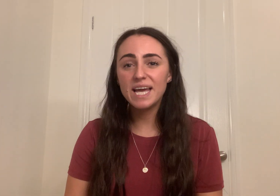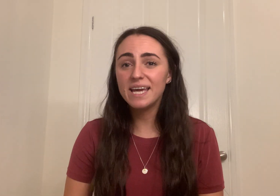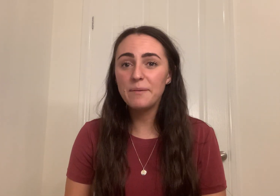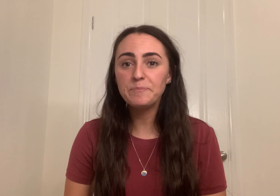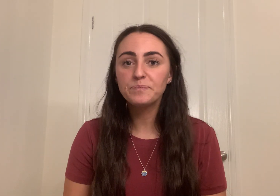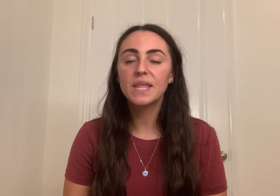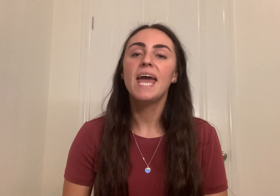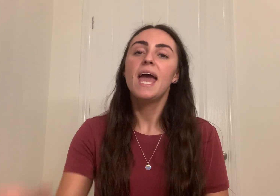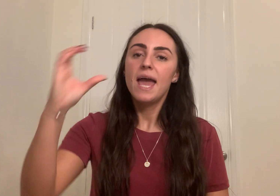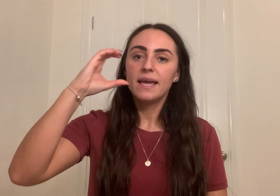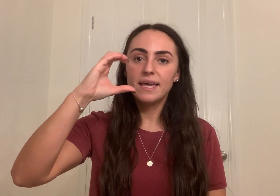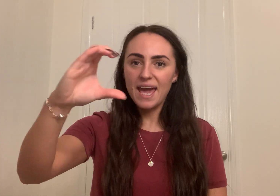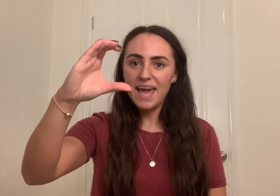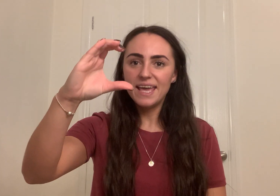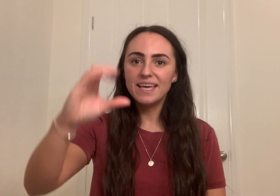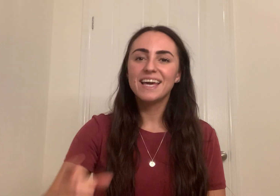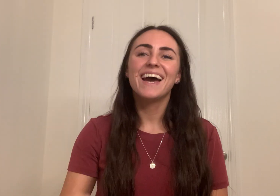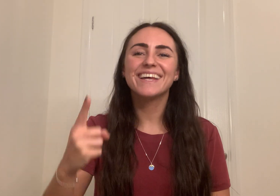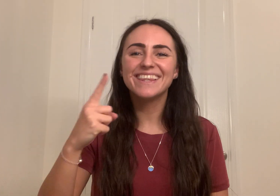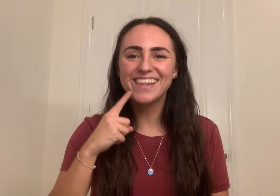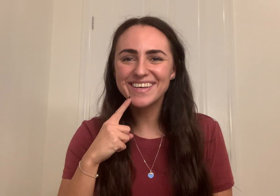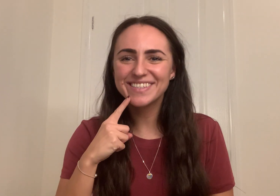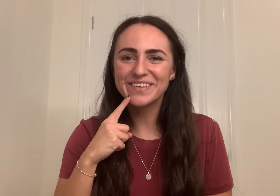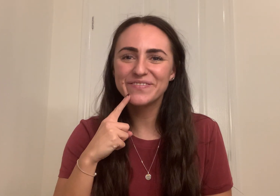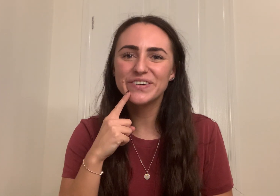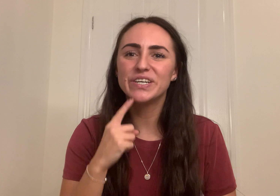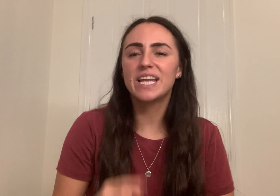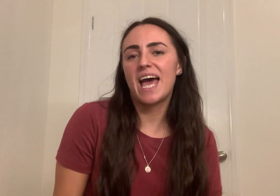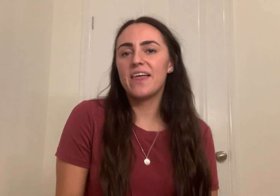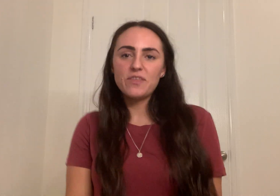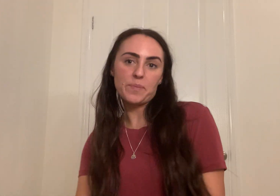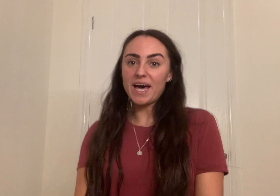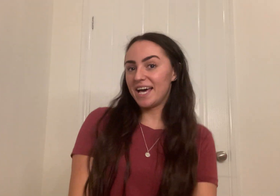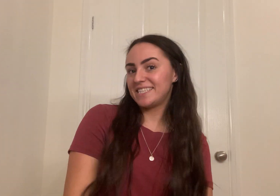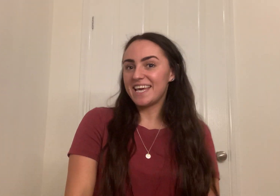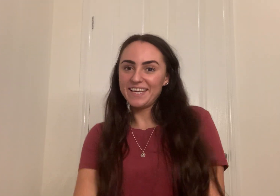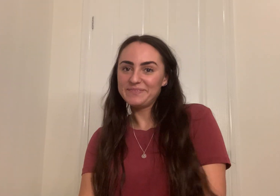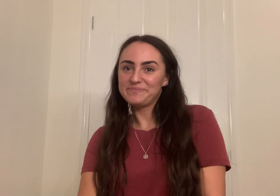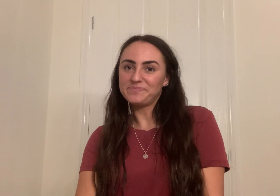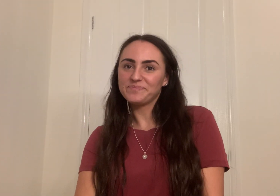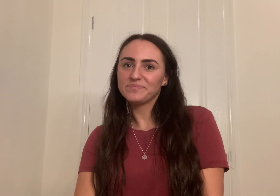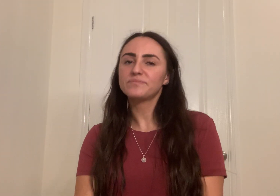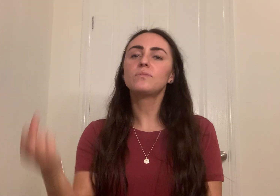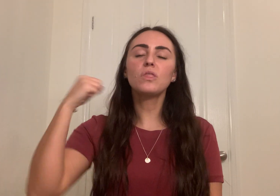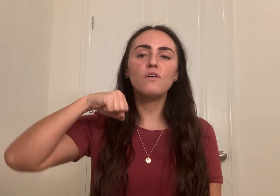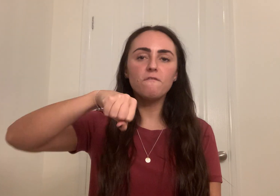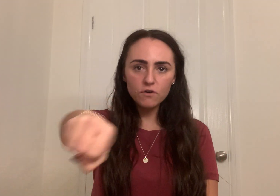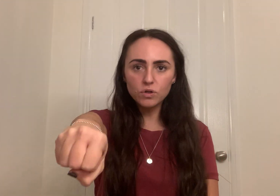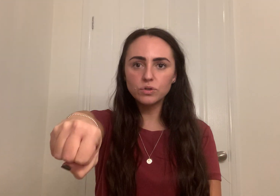again? Cake had lots of fun at the party, full